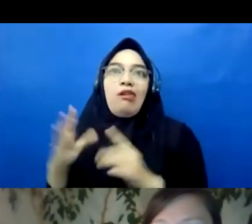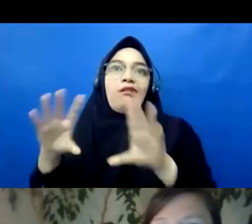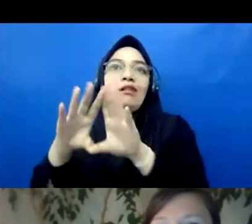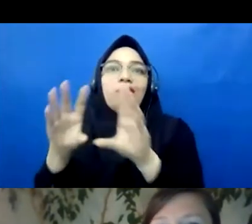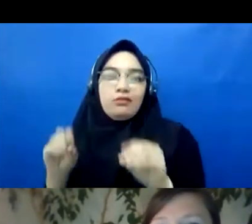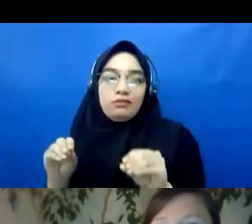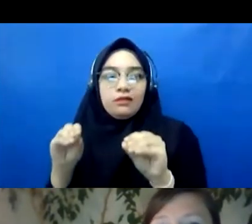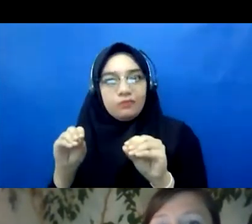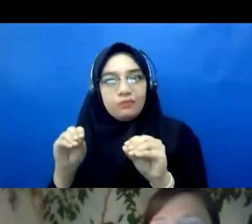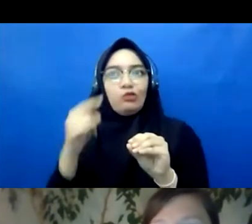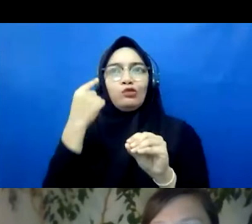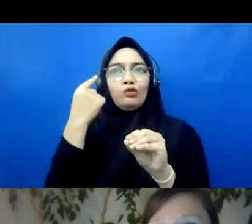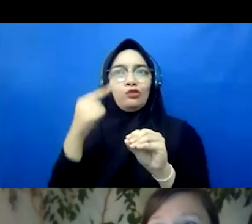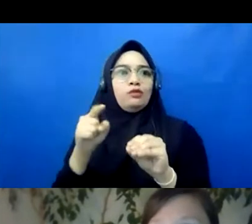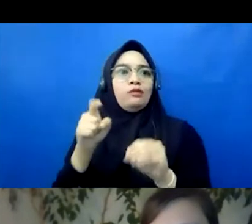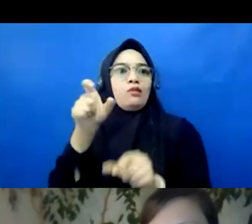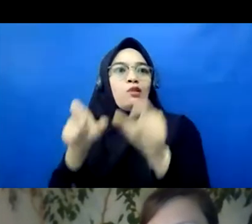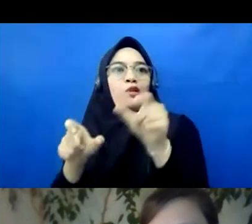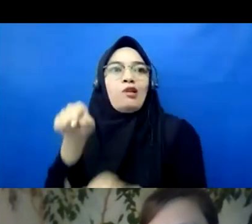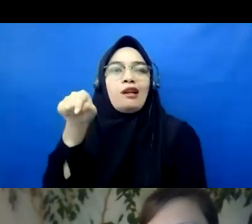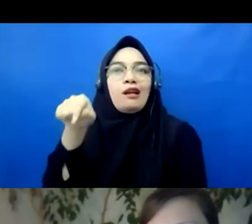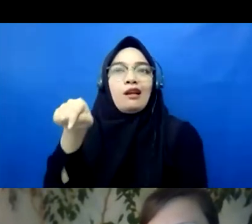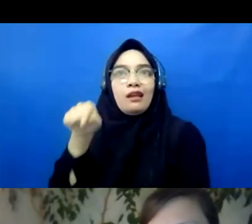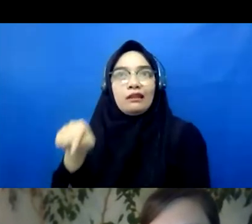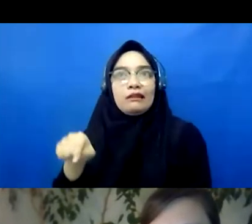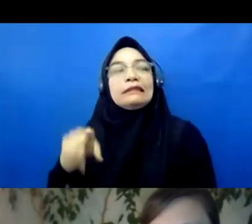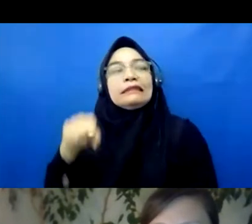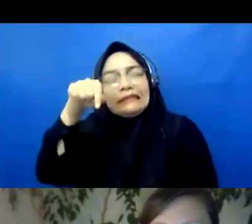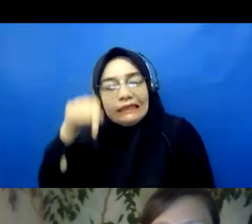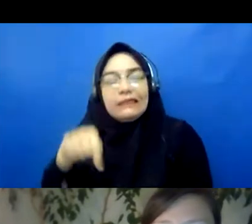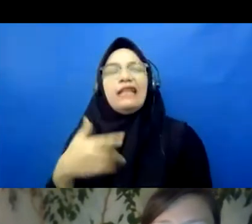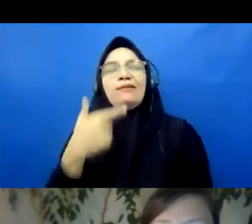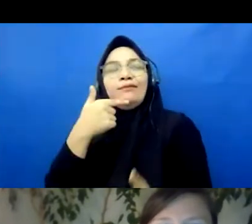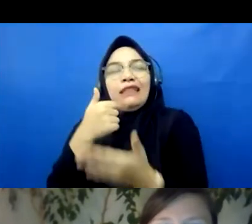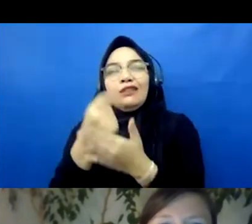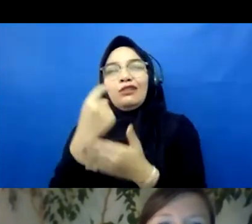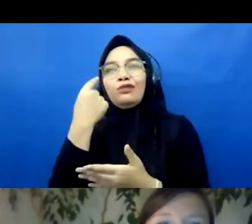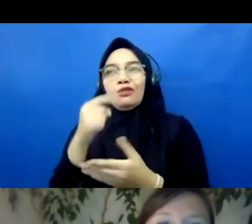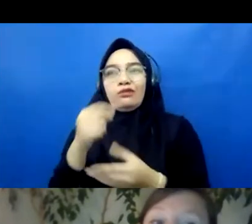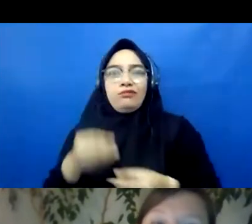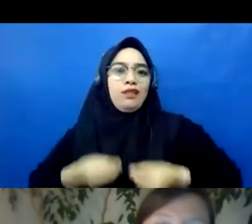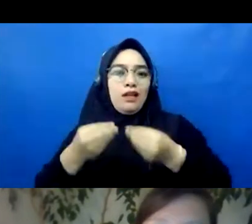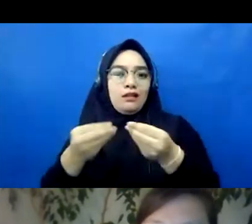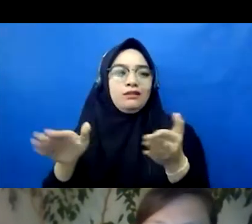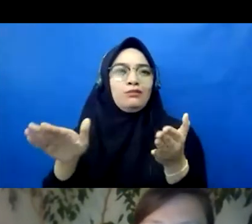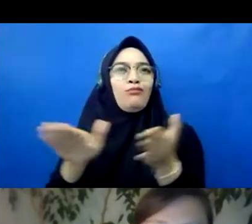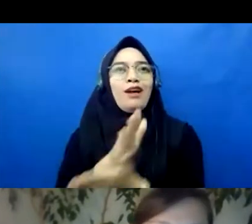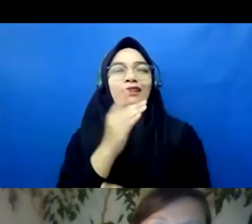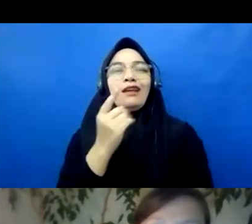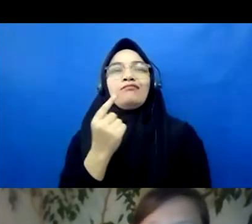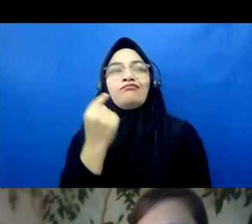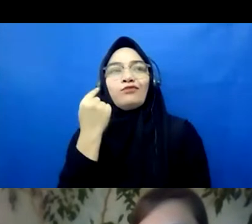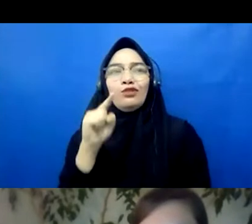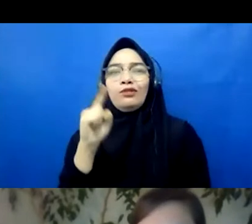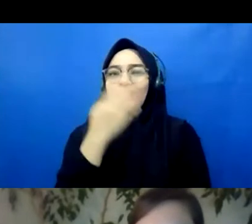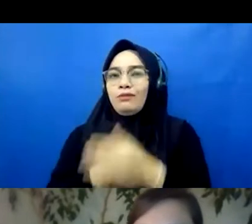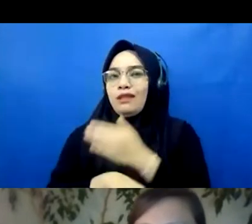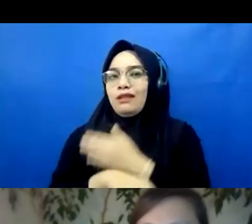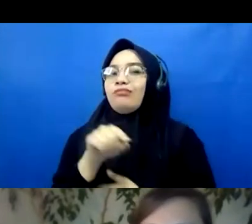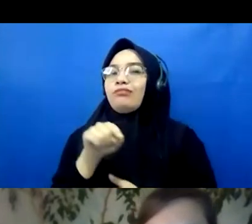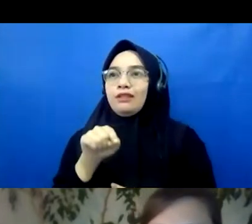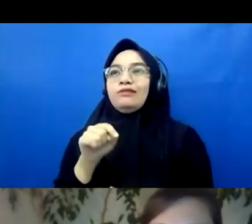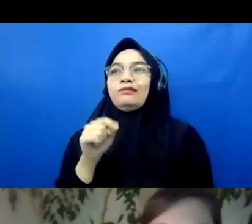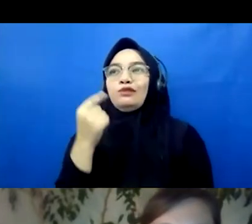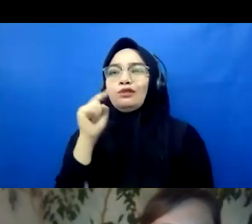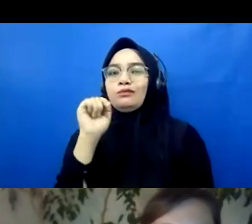population represents crucial opportunities for societies. And I believe, as most of us on this call